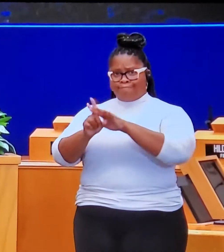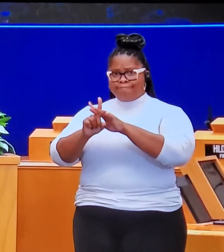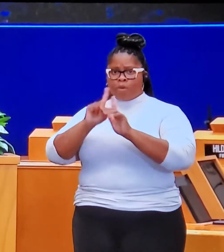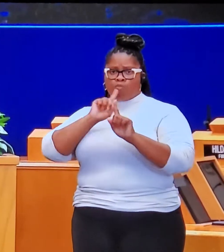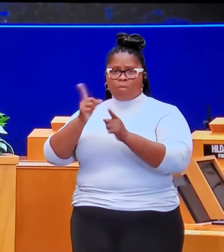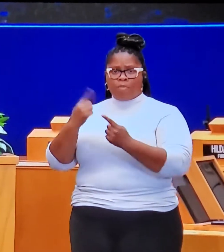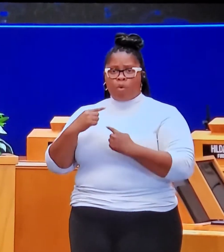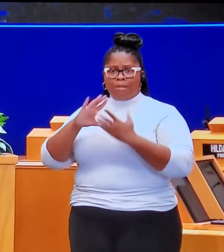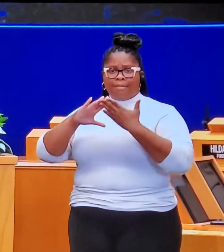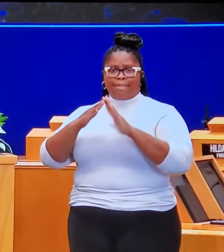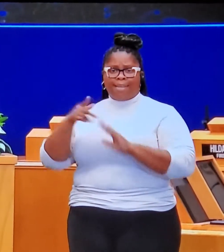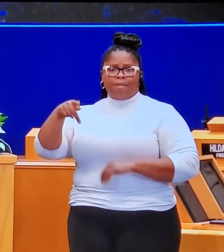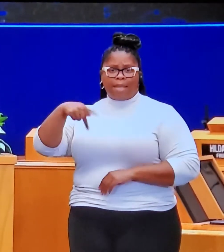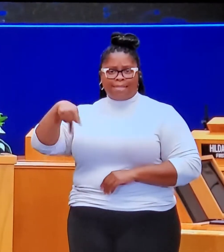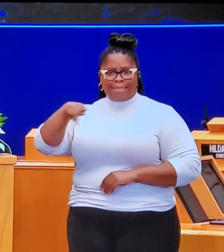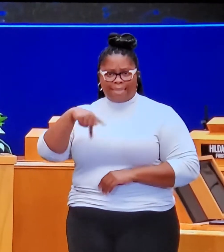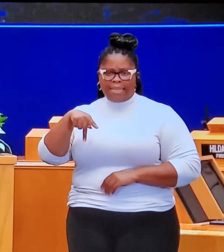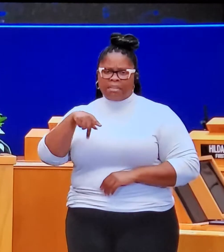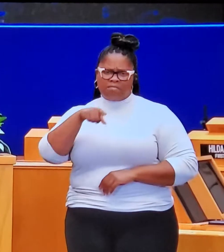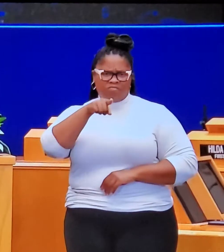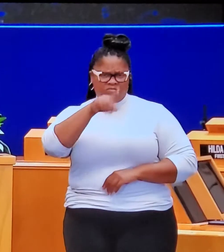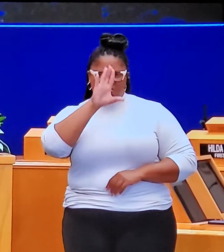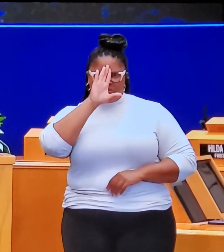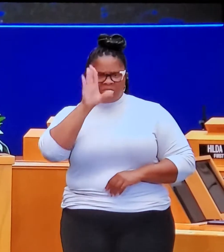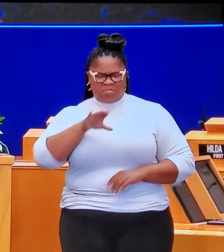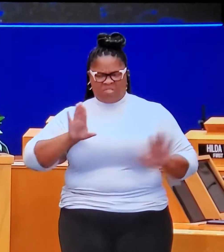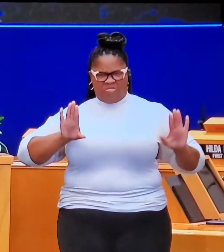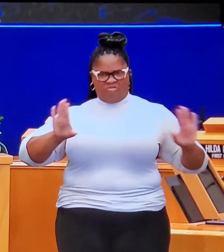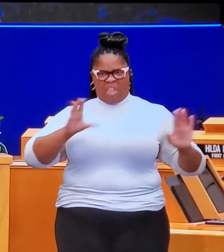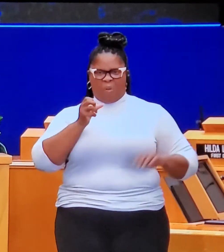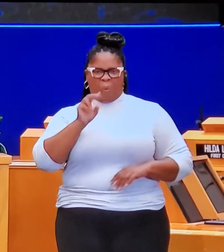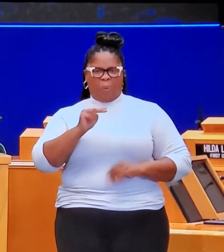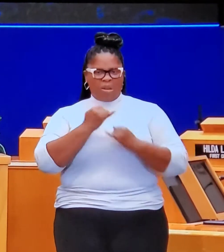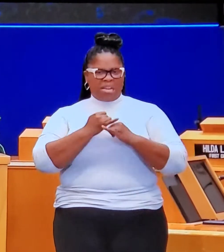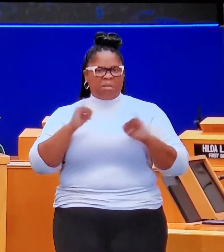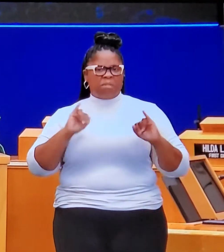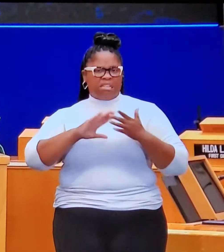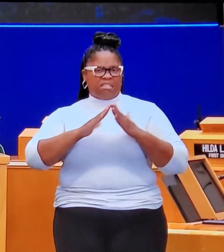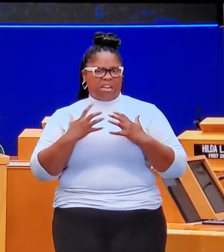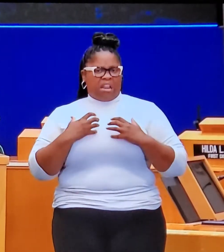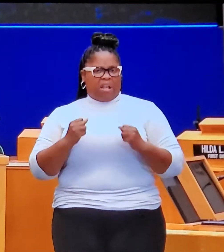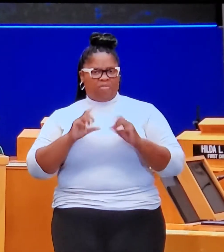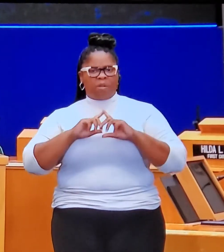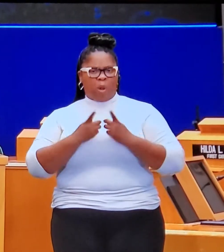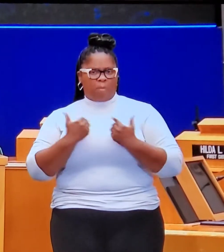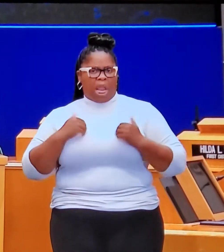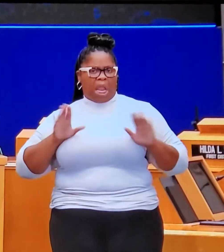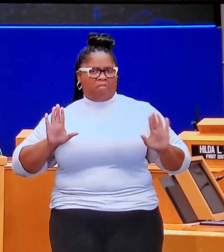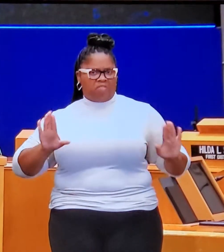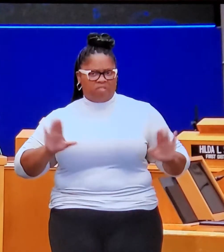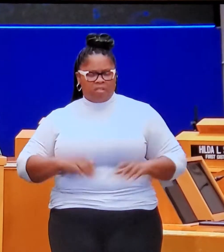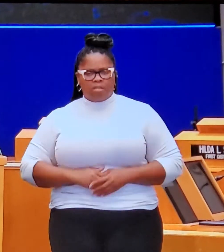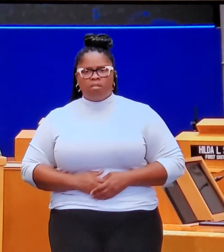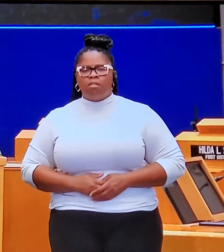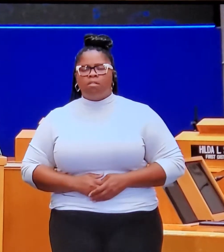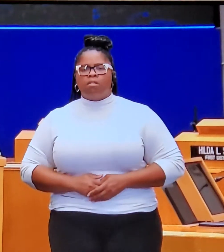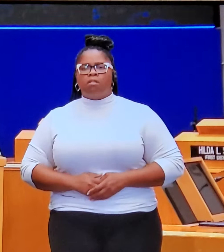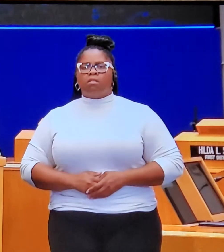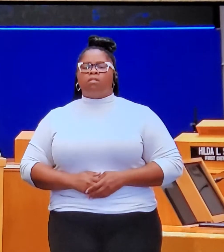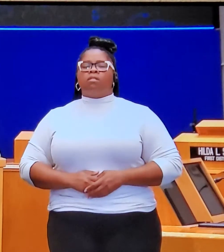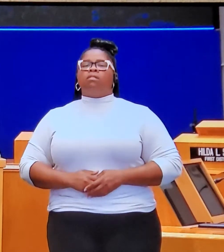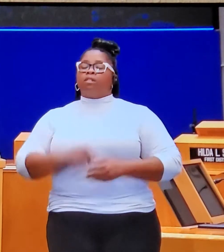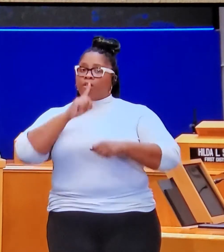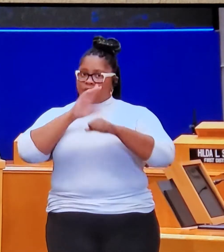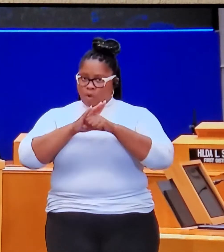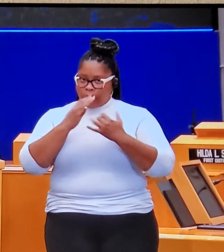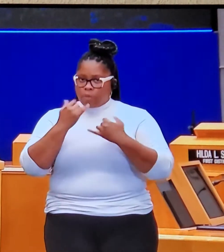reported by the city of Pasadena, which, as you know, have independent city health departments. We're also confirming today that we